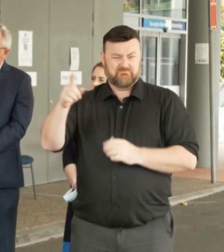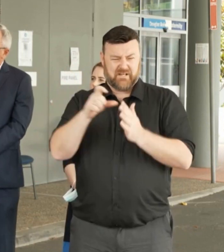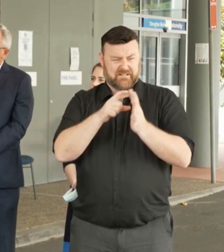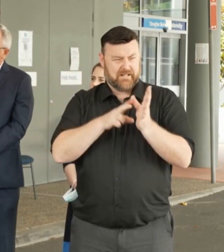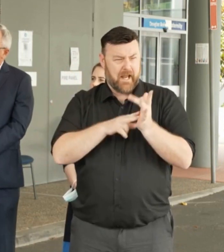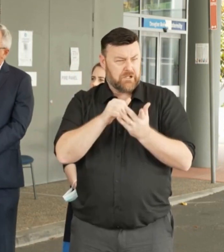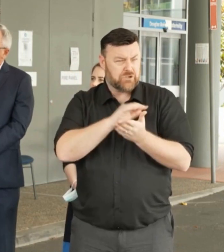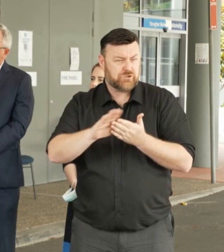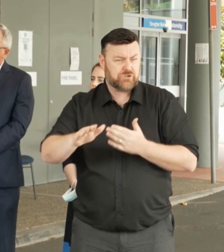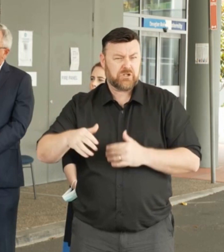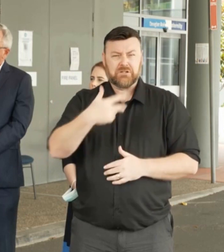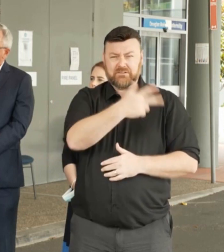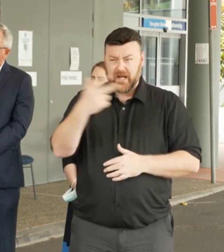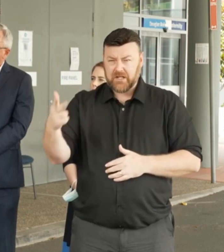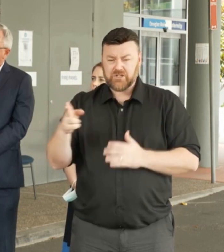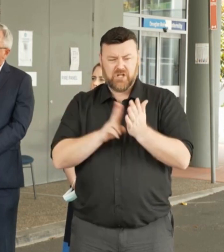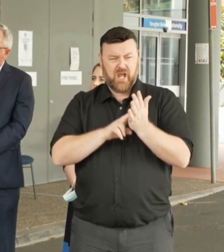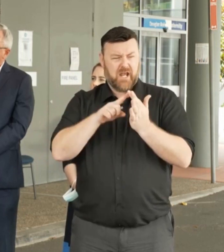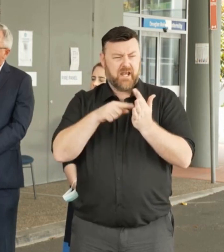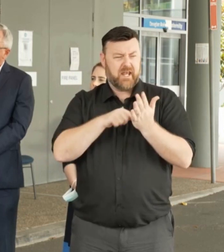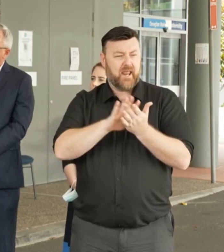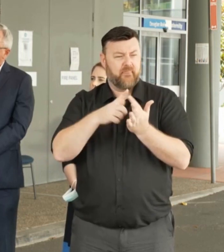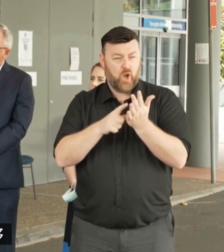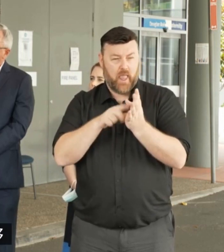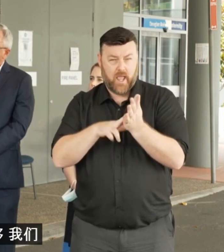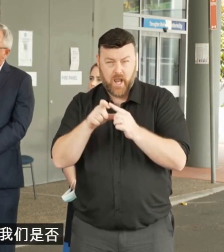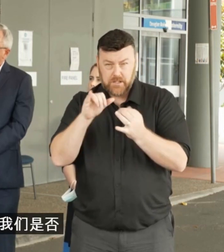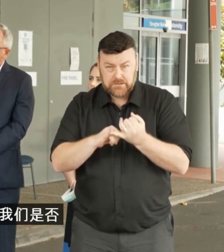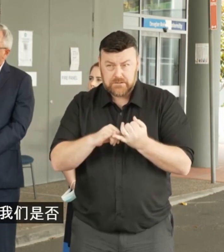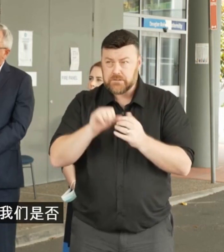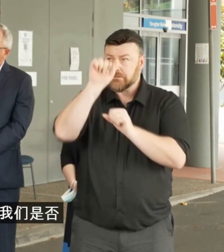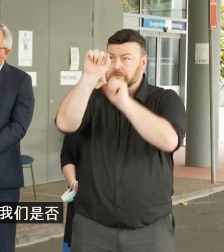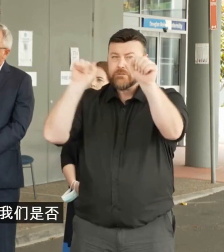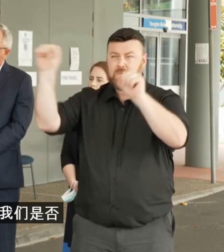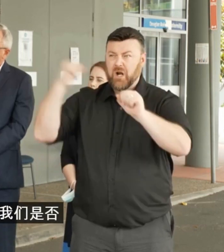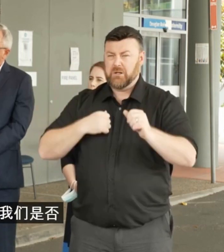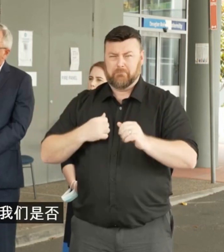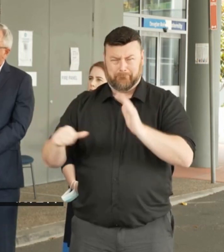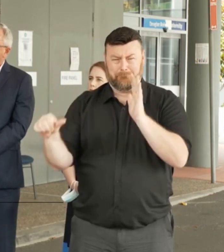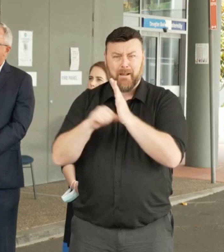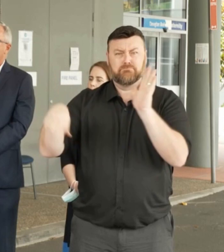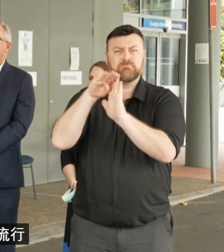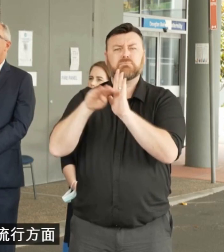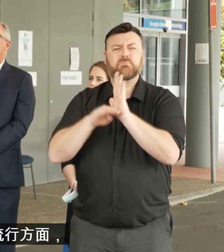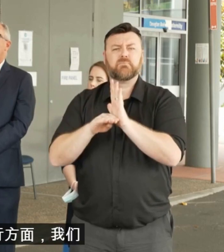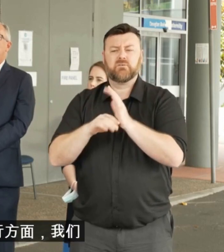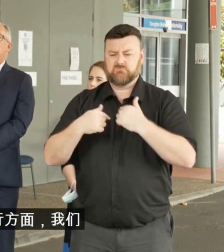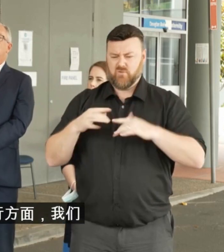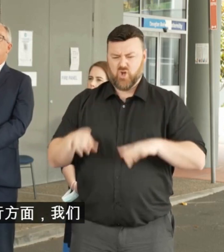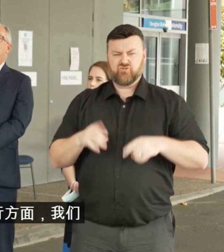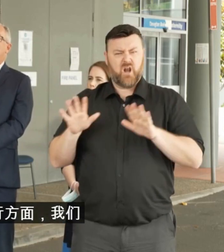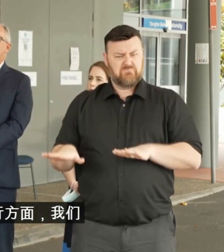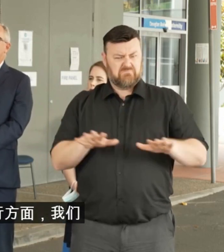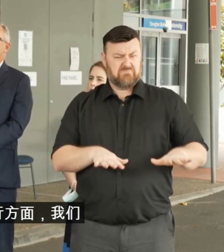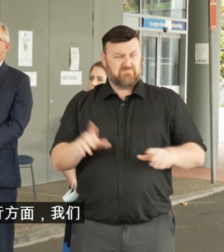being overwhelmed by cases. Are you doing enough? Are we being complacent? I think we've always struck the right